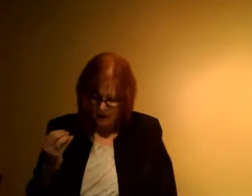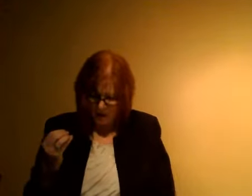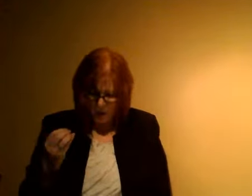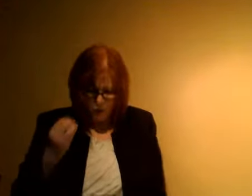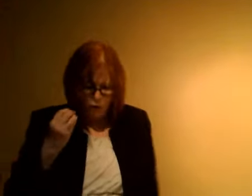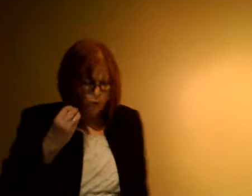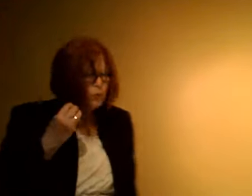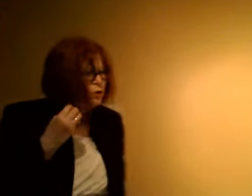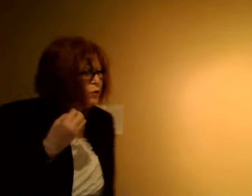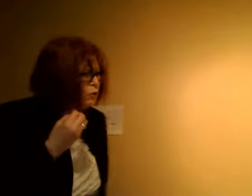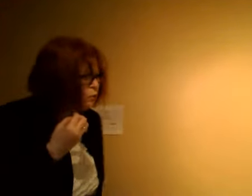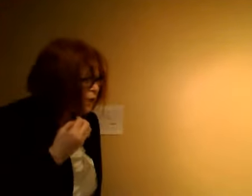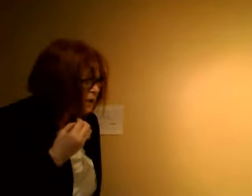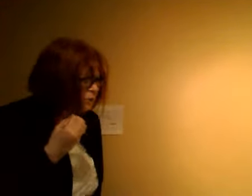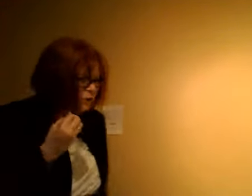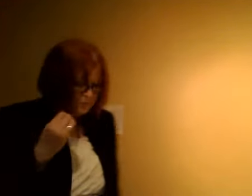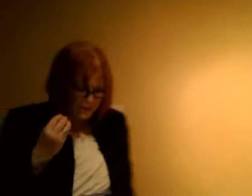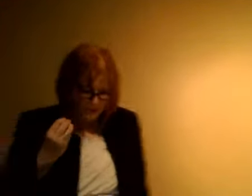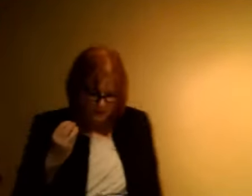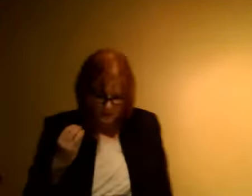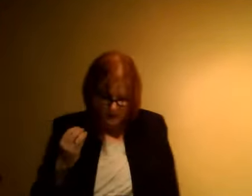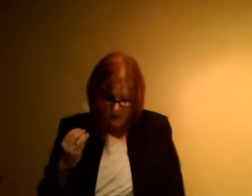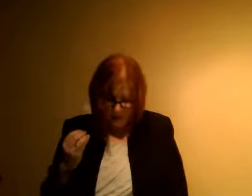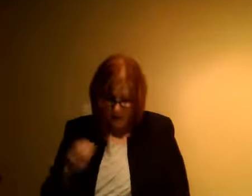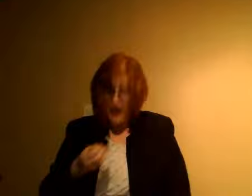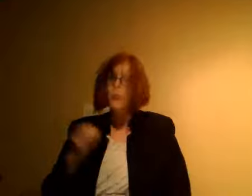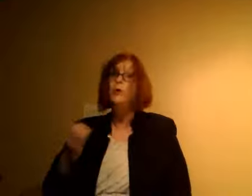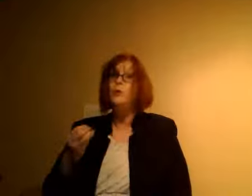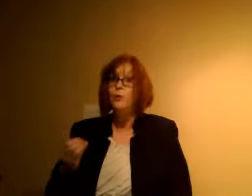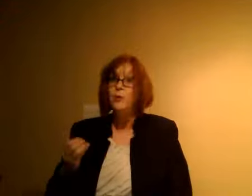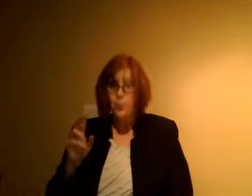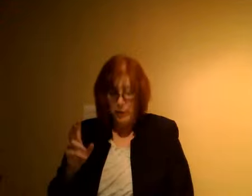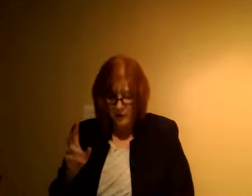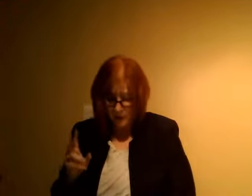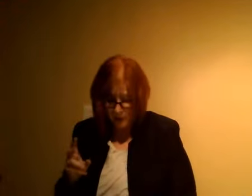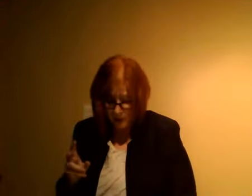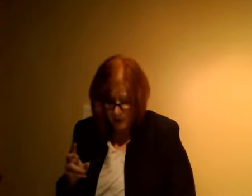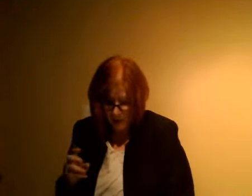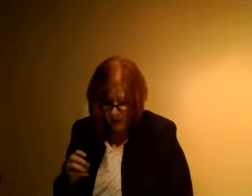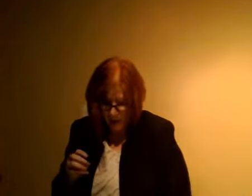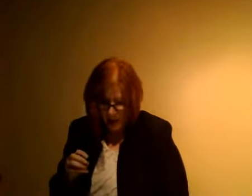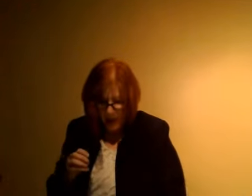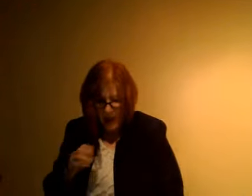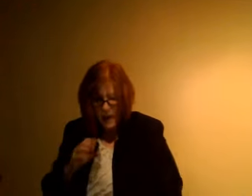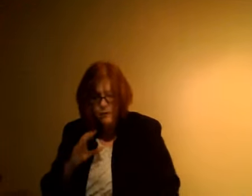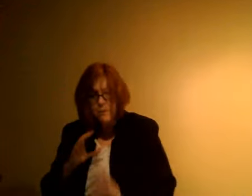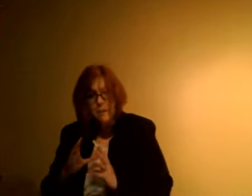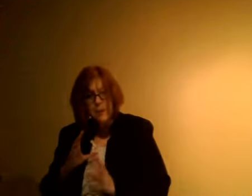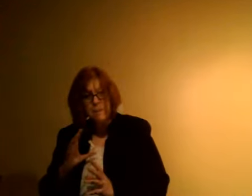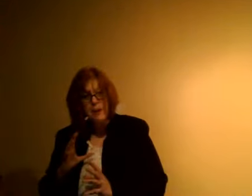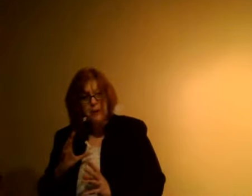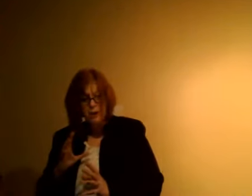accurately choose the correct response? How can you do that quickly? And remember